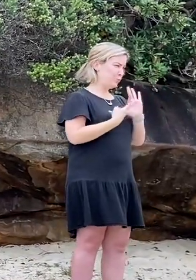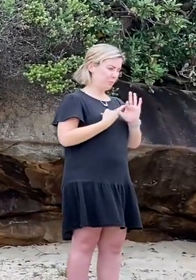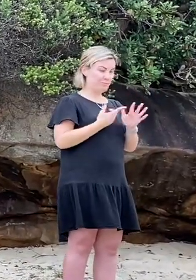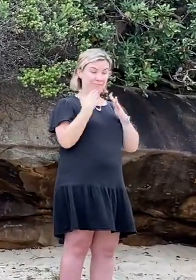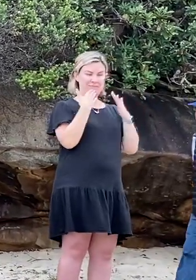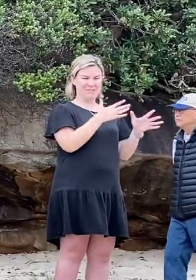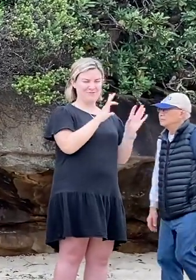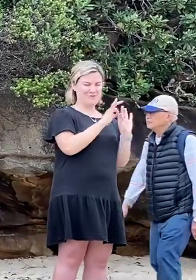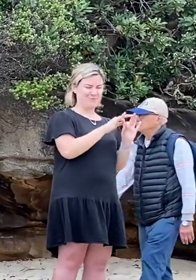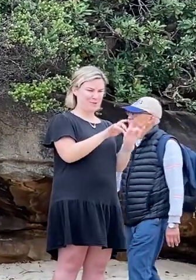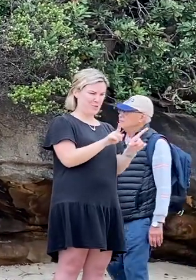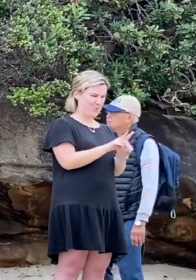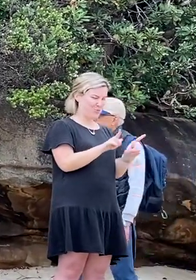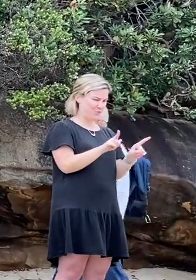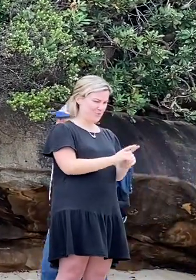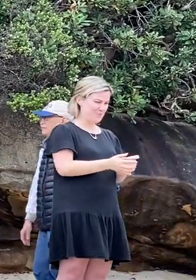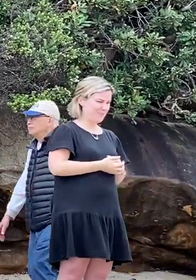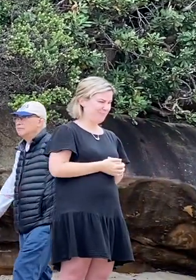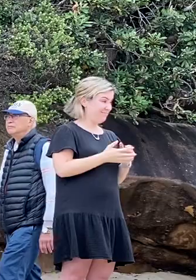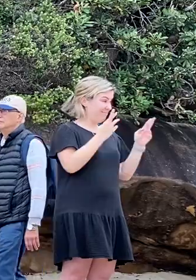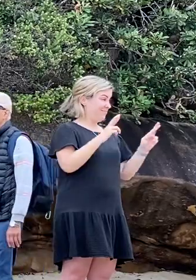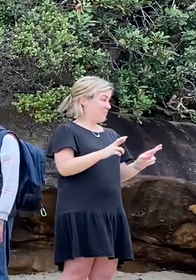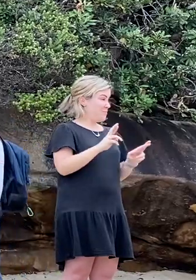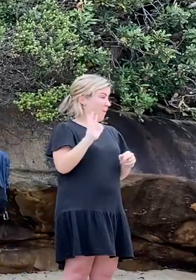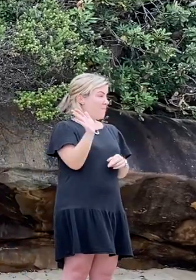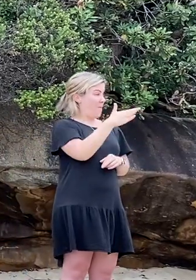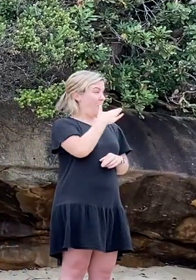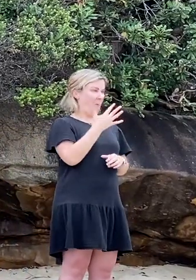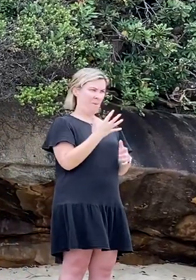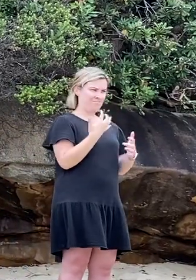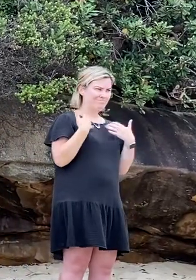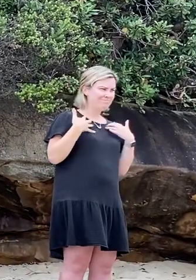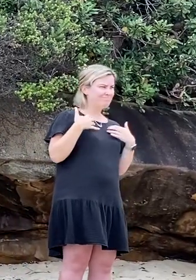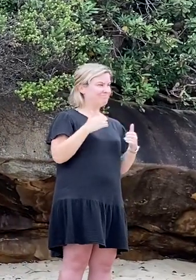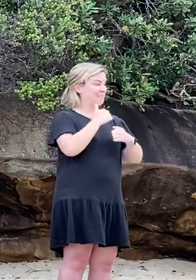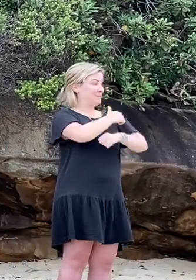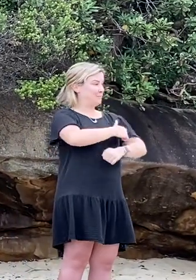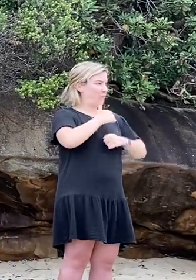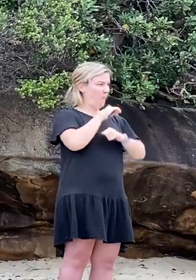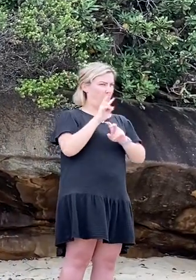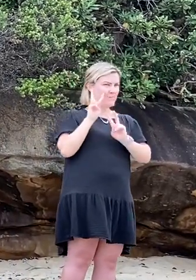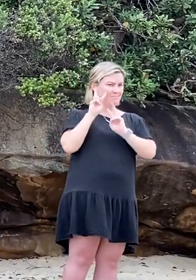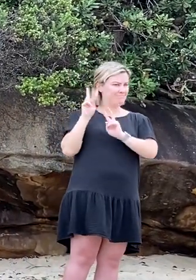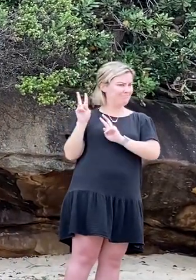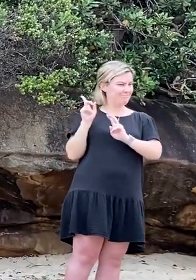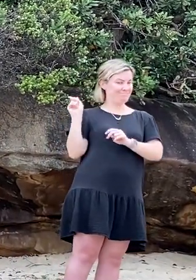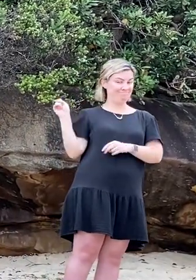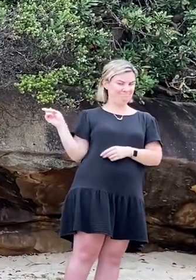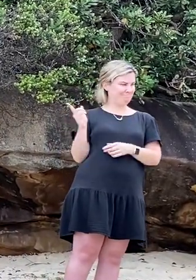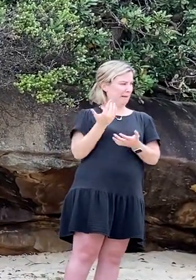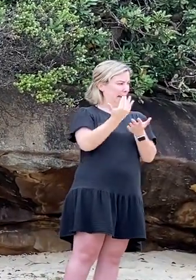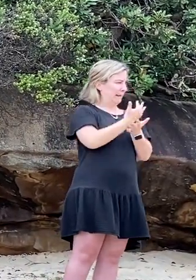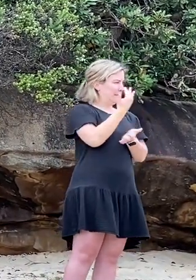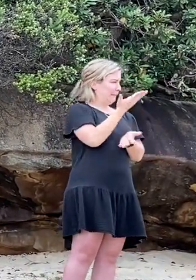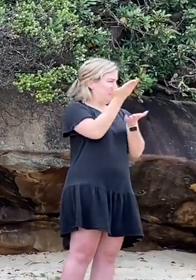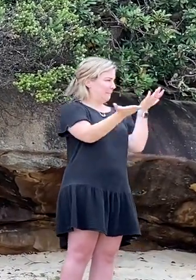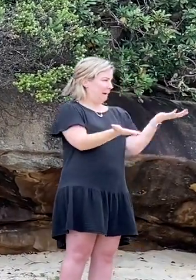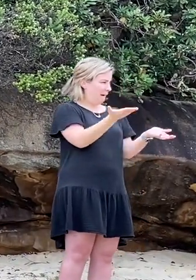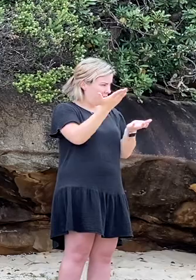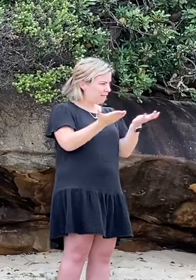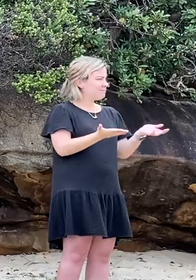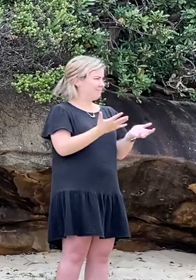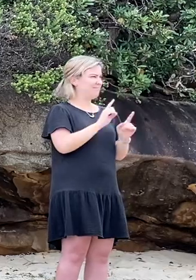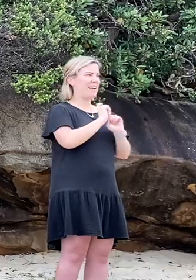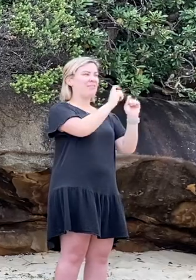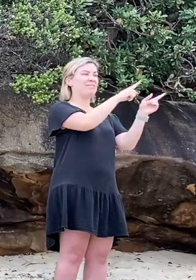Auslan interpreter, and I hope everybody's able to get out and enjoy Keeping the Balance and all of the other